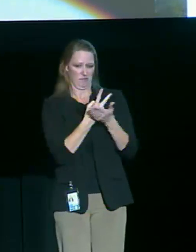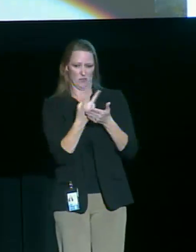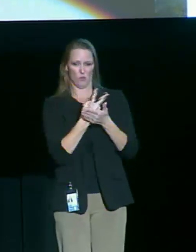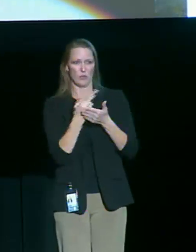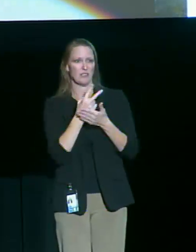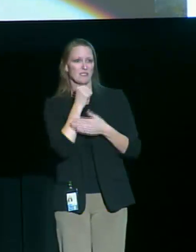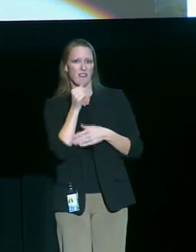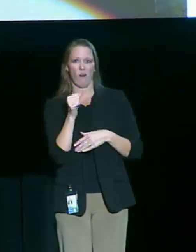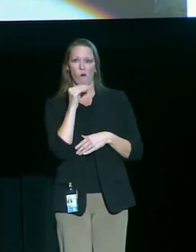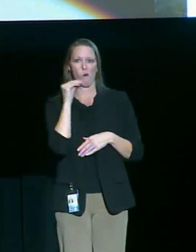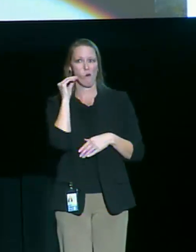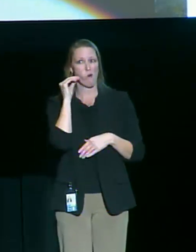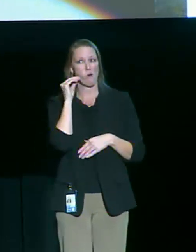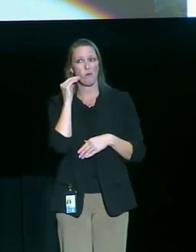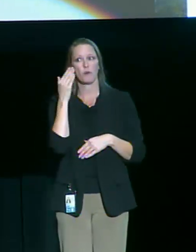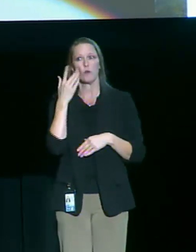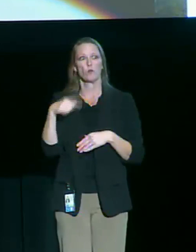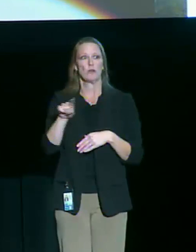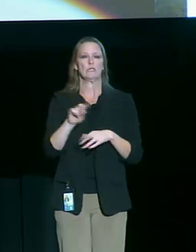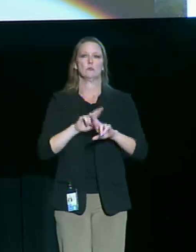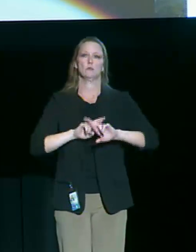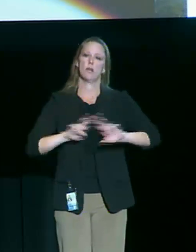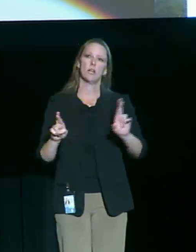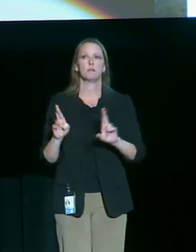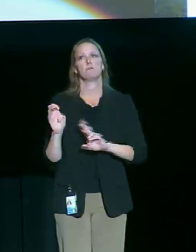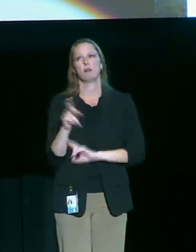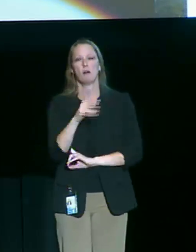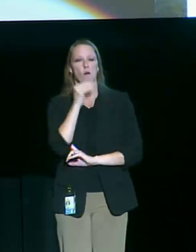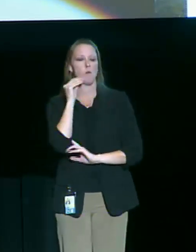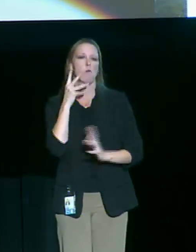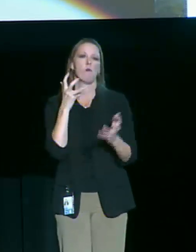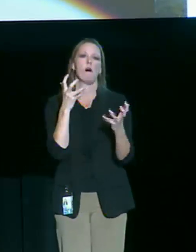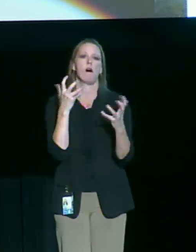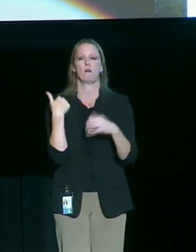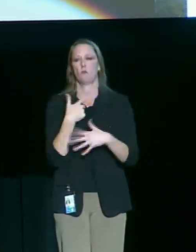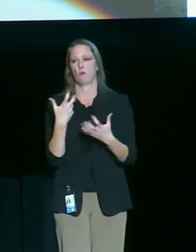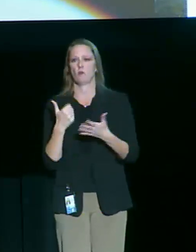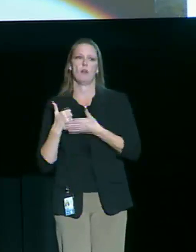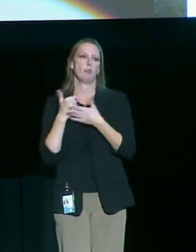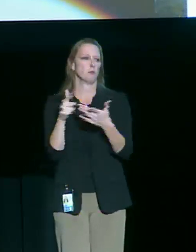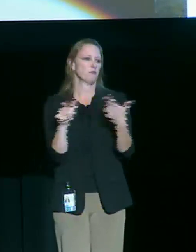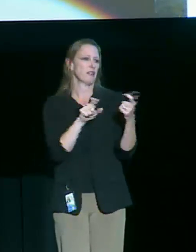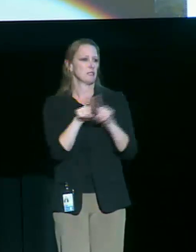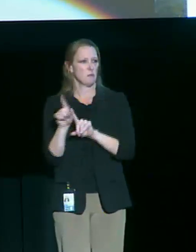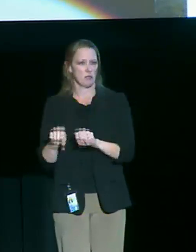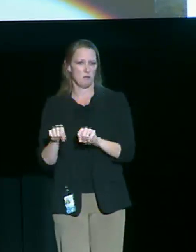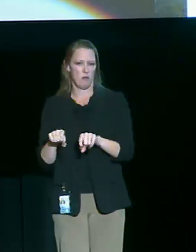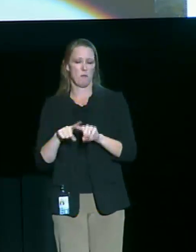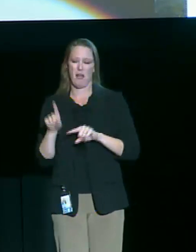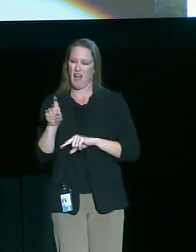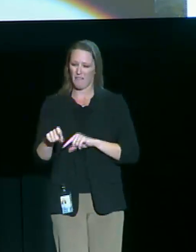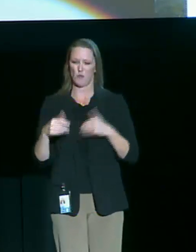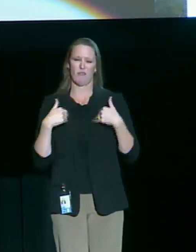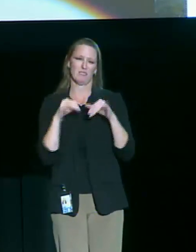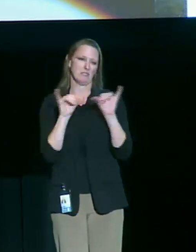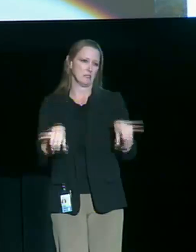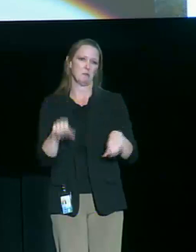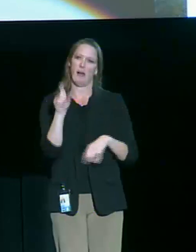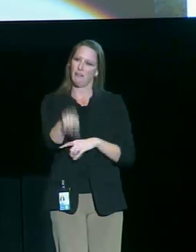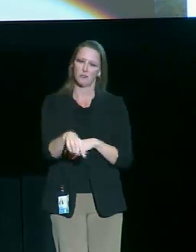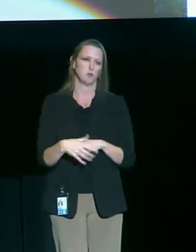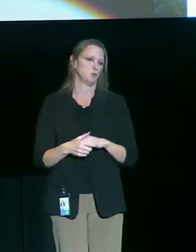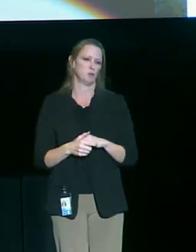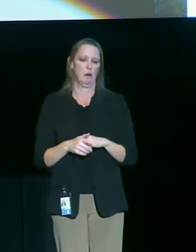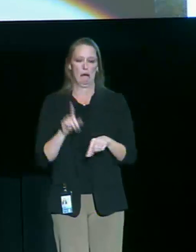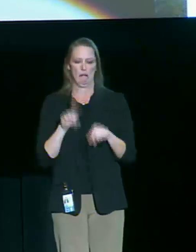we know that you want to get back home, and we want to get you back home as quick as we can. But we have to do this systematically, and we cannot allow everyone